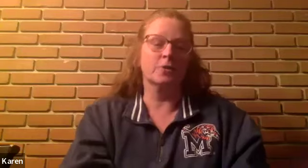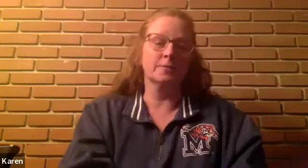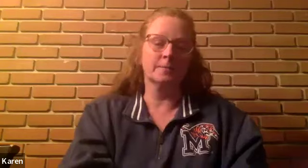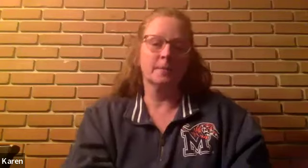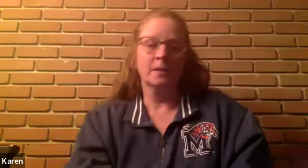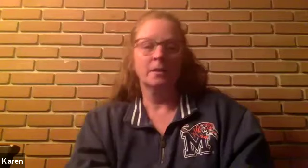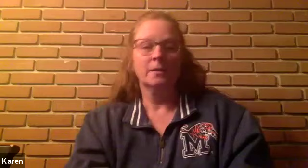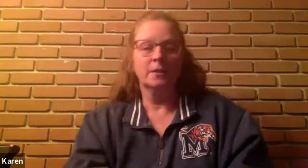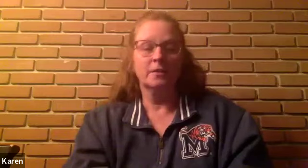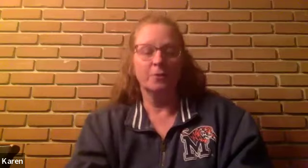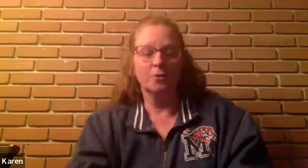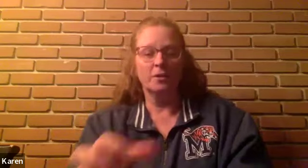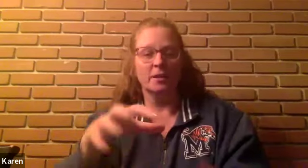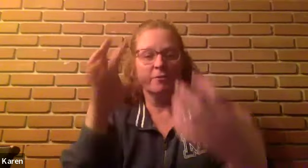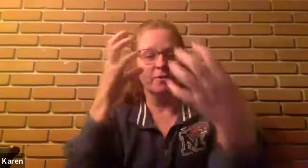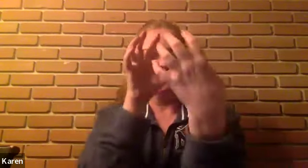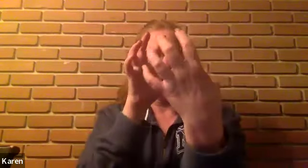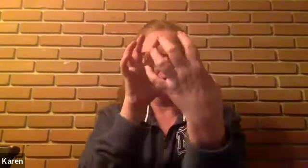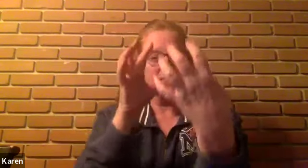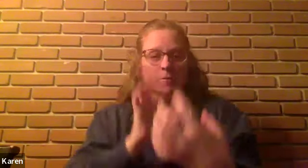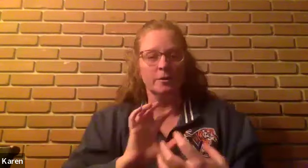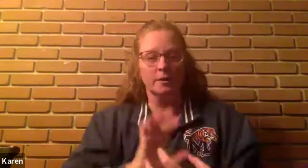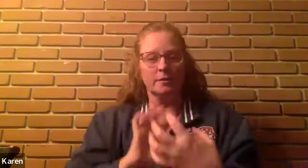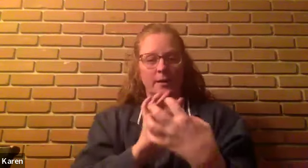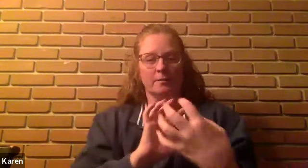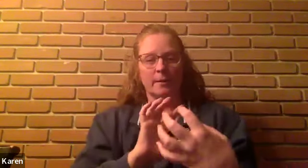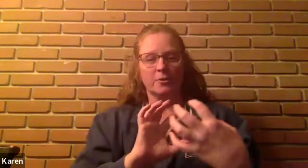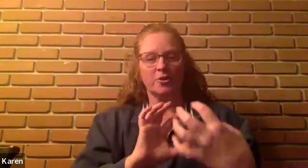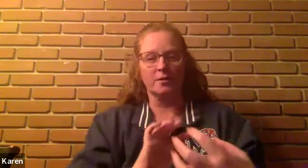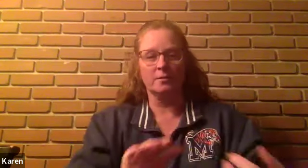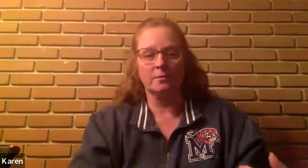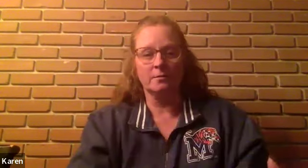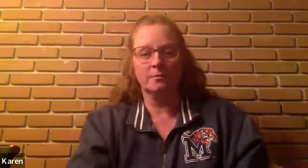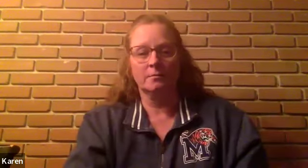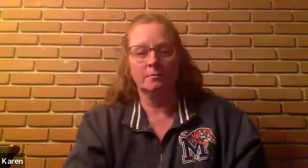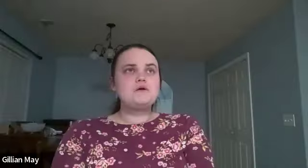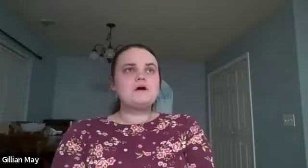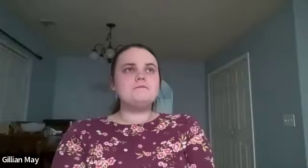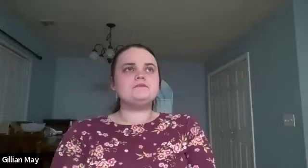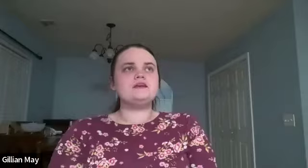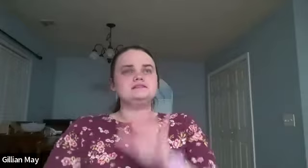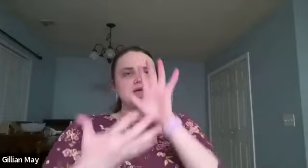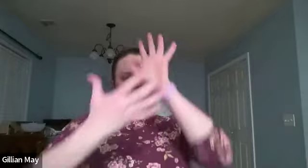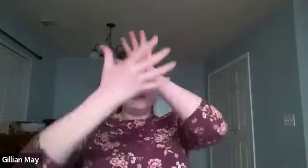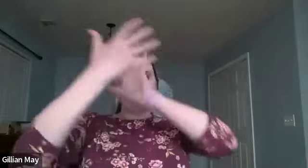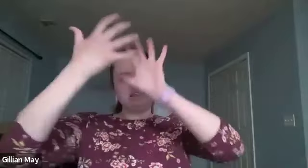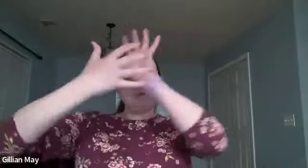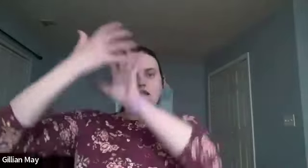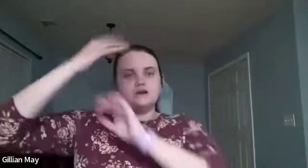question. Yes. The confused, is it in front of your face or is it down by your chest? So typically I see it more higher up,